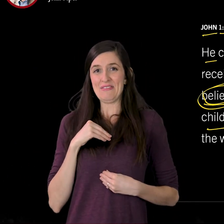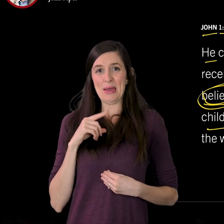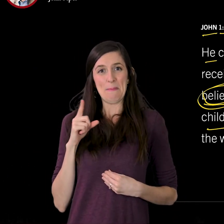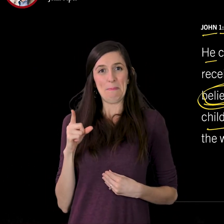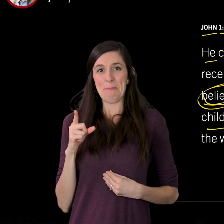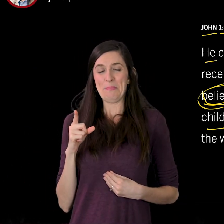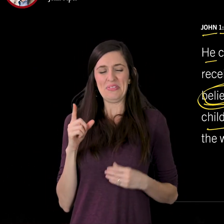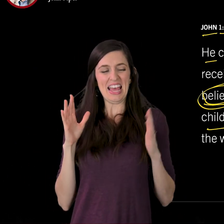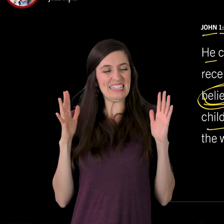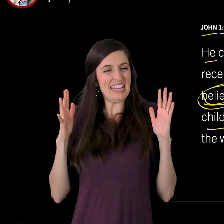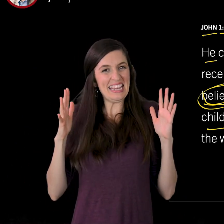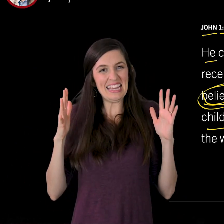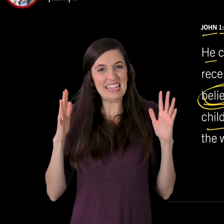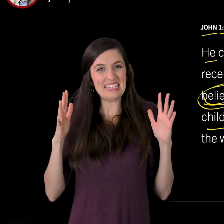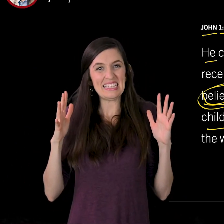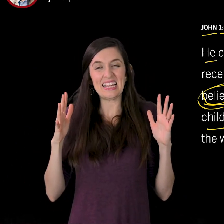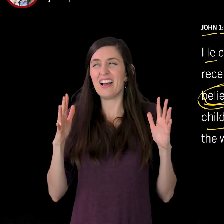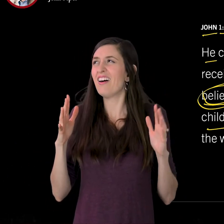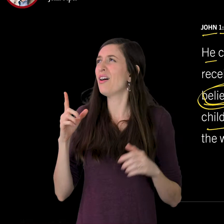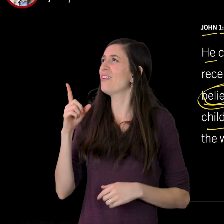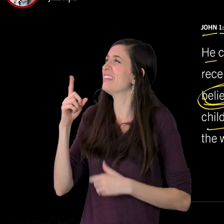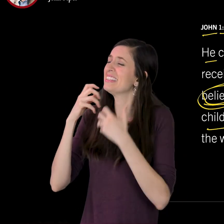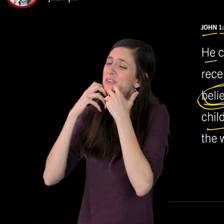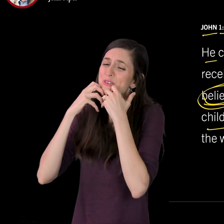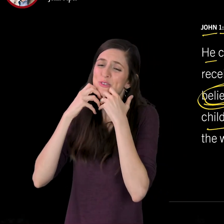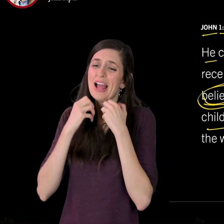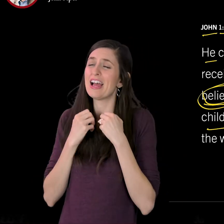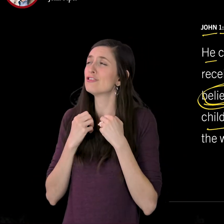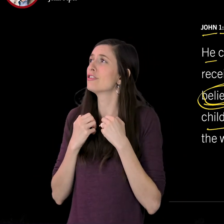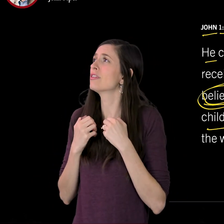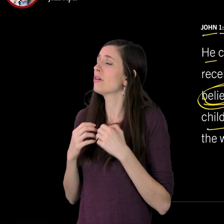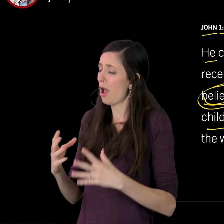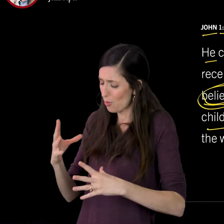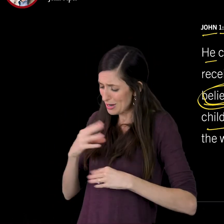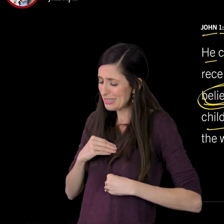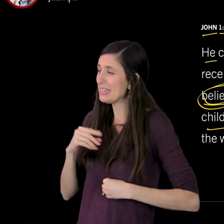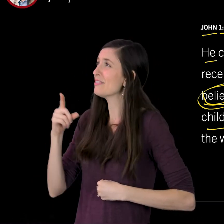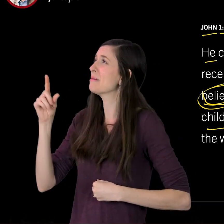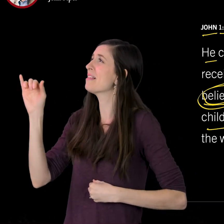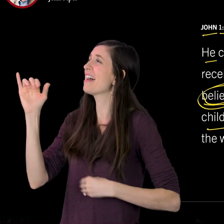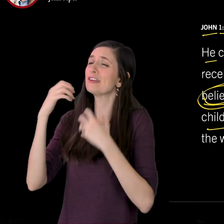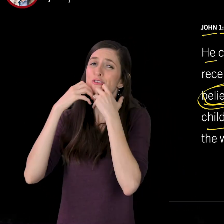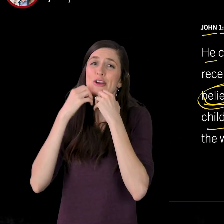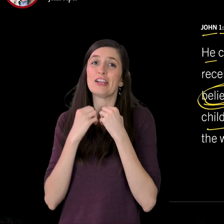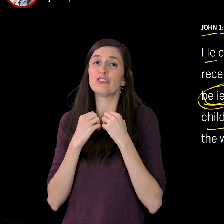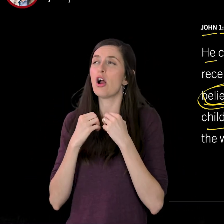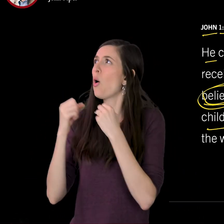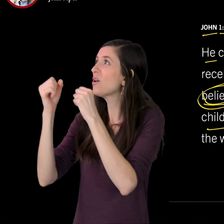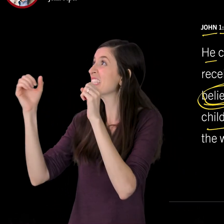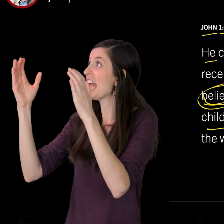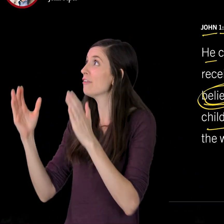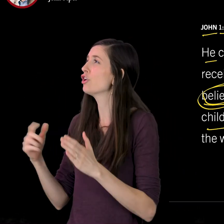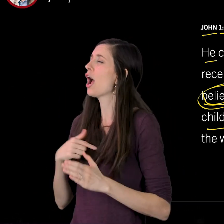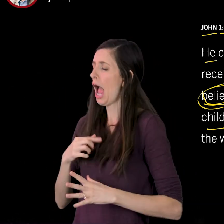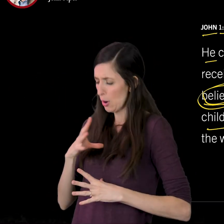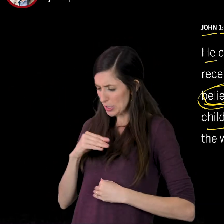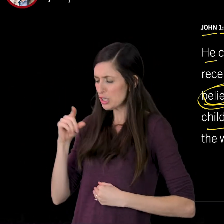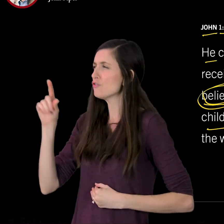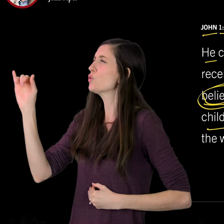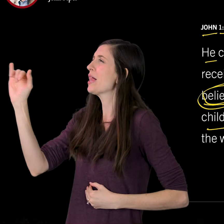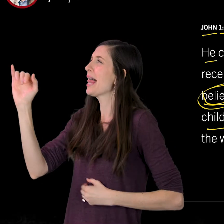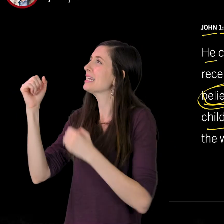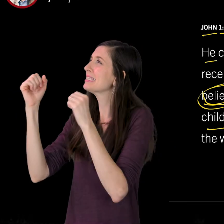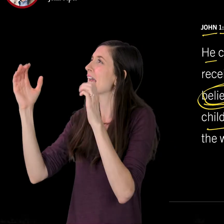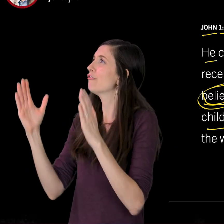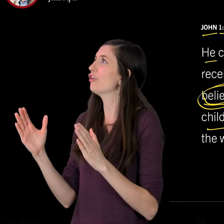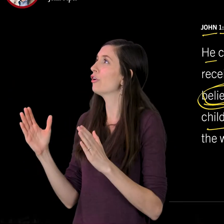in Jesus receive him if he's a treasure receive him as a treasure if he's a Lord receive him as Lord if he's a Savior receive